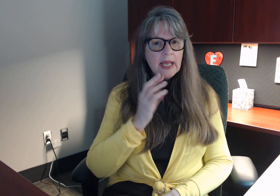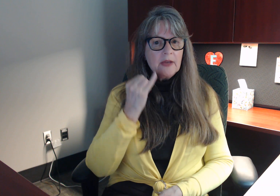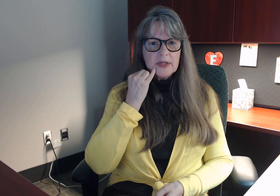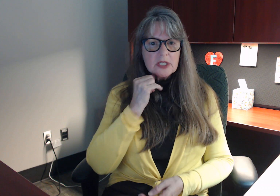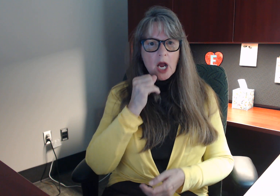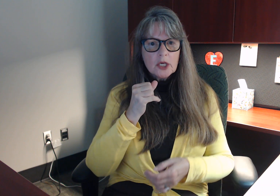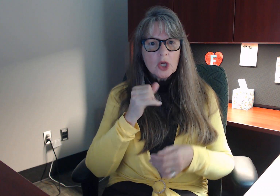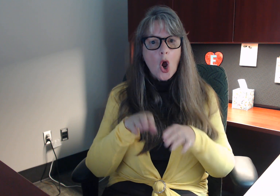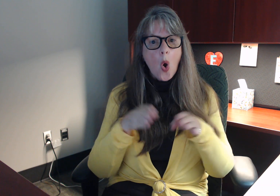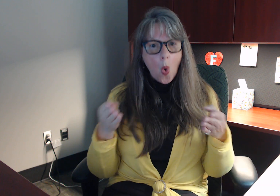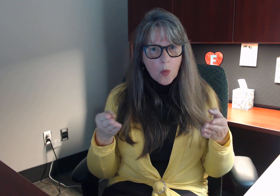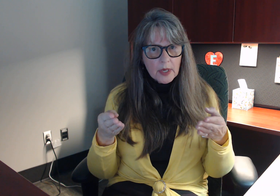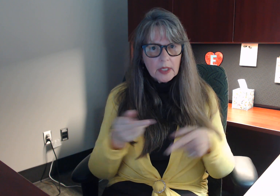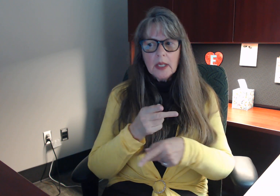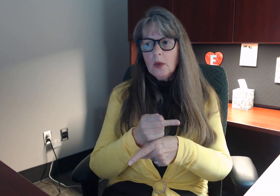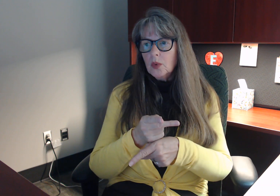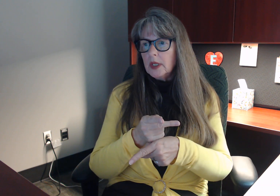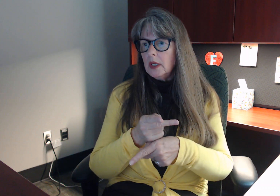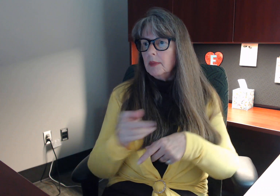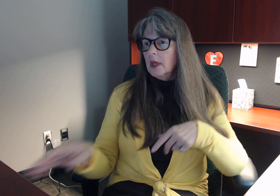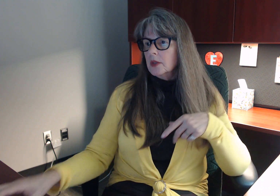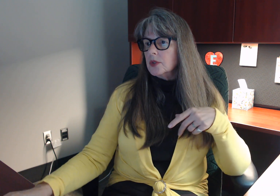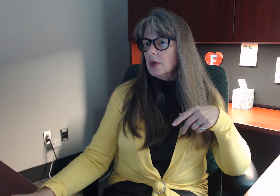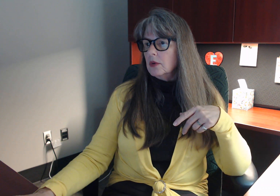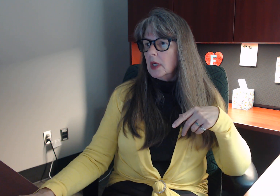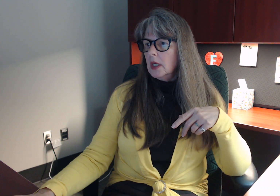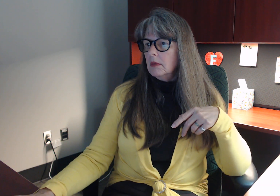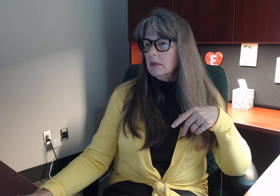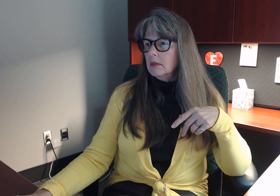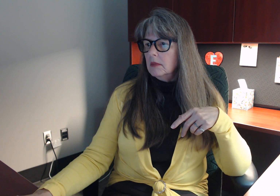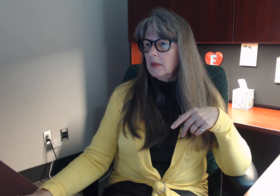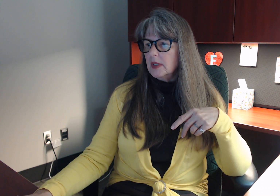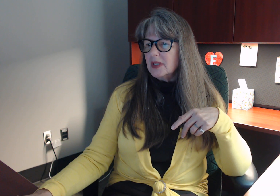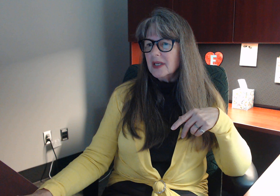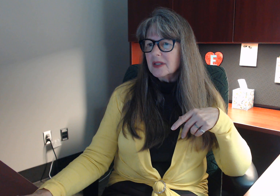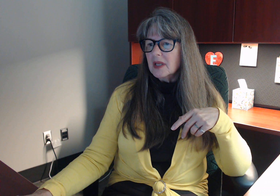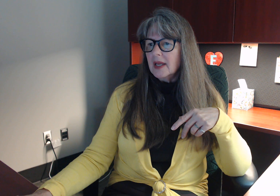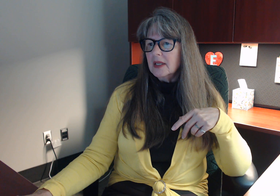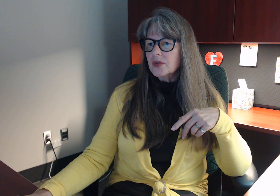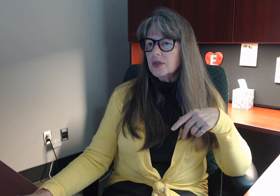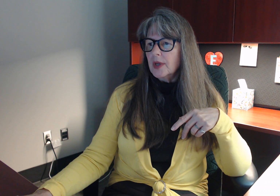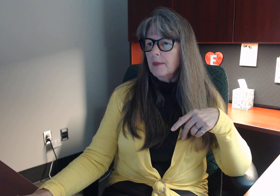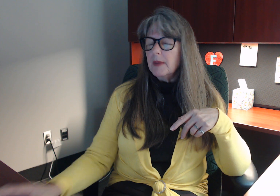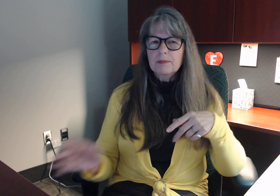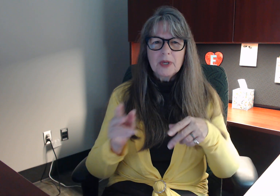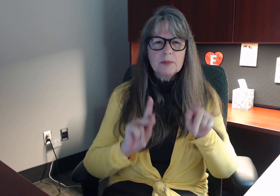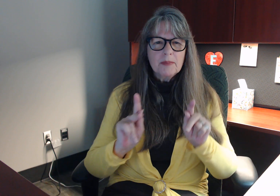if it's not open, it will keep. So It says that it's because people kind